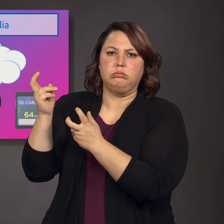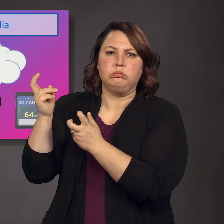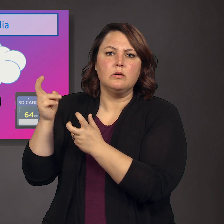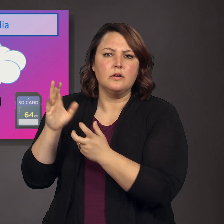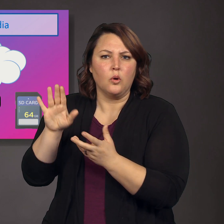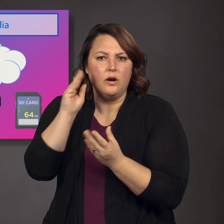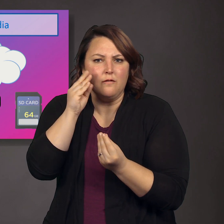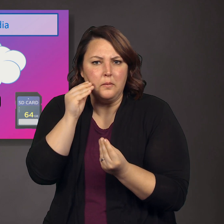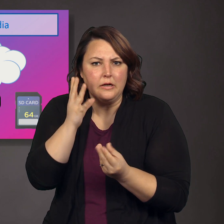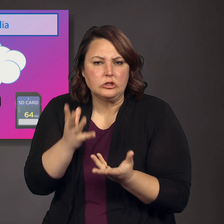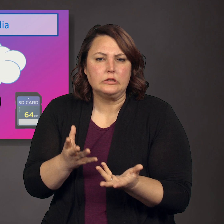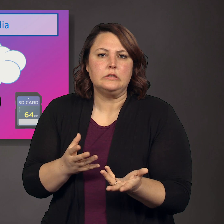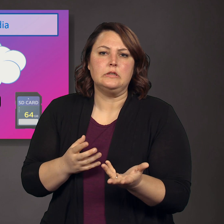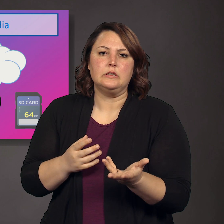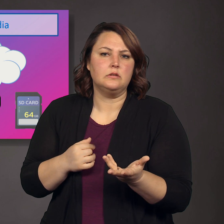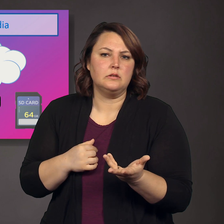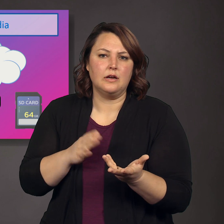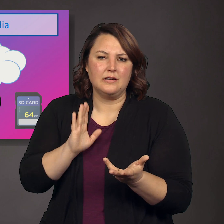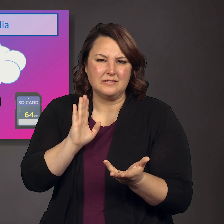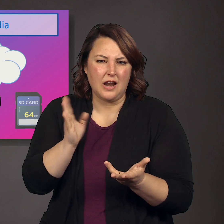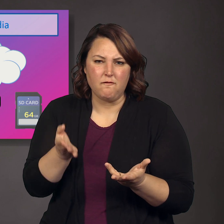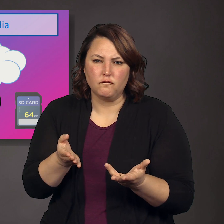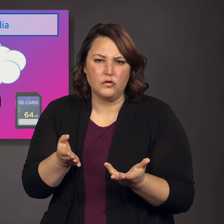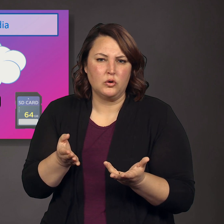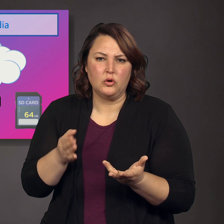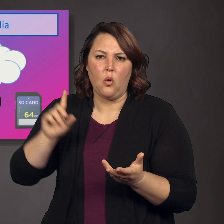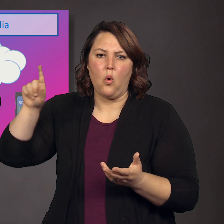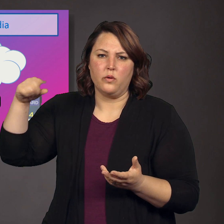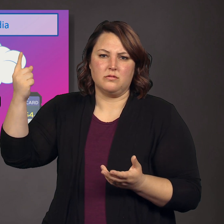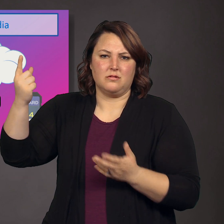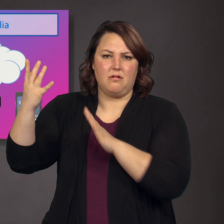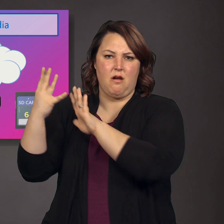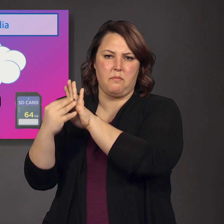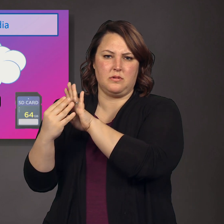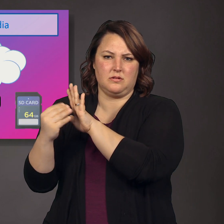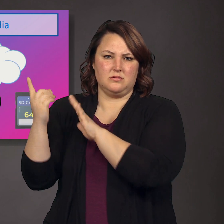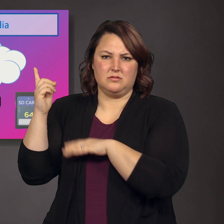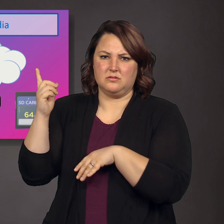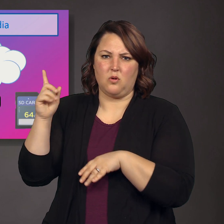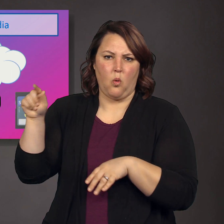It should never be the only copy of stuff.